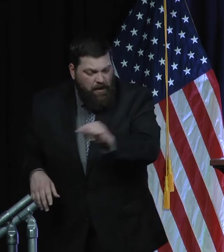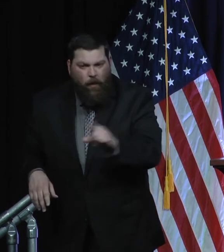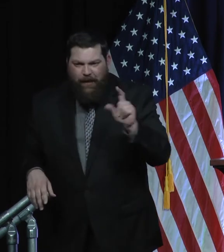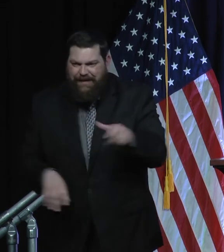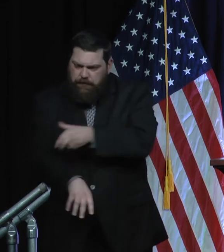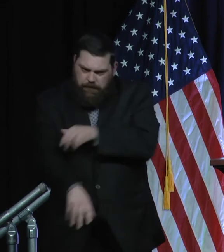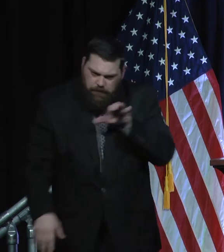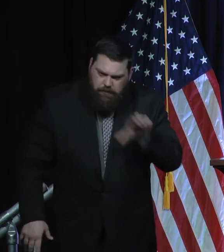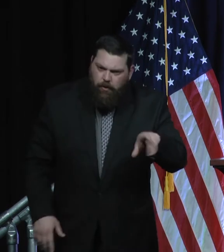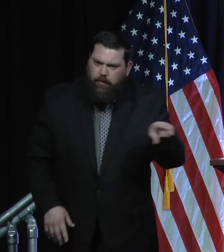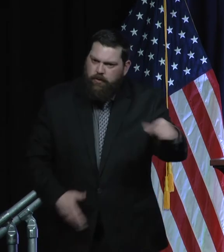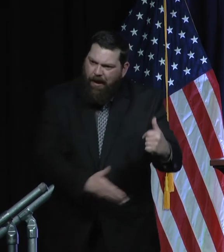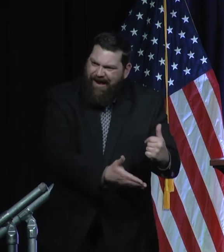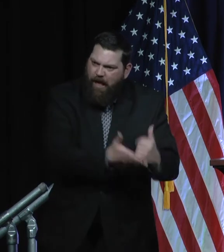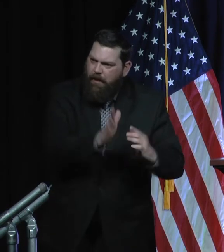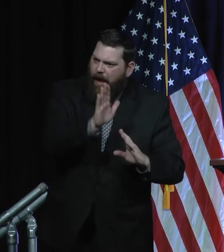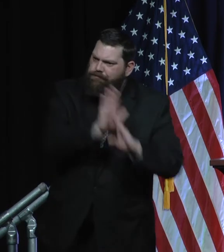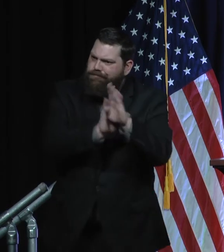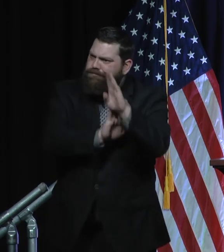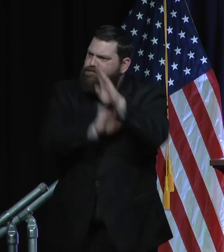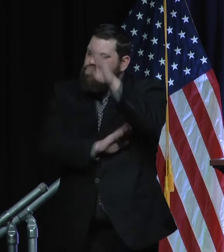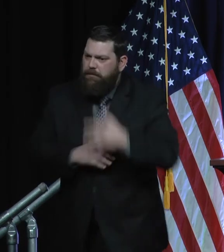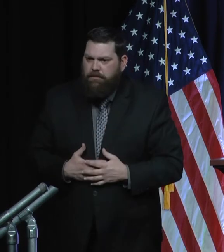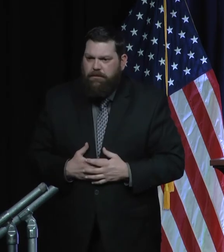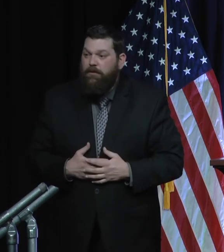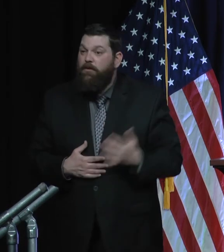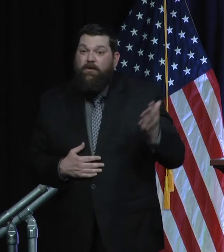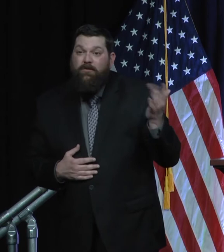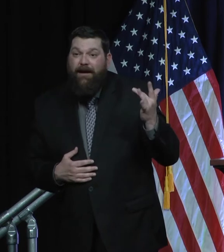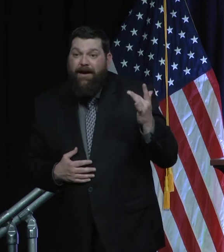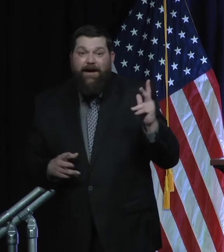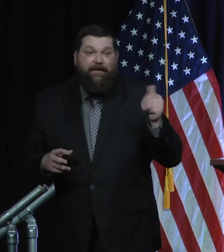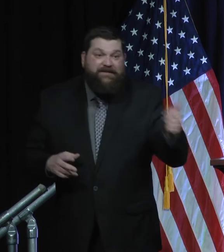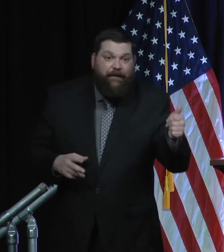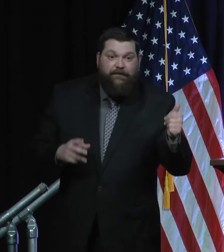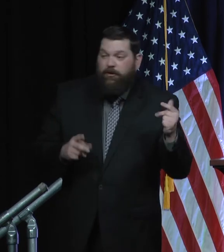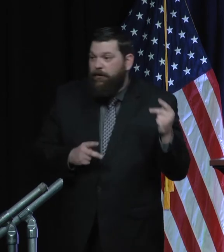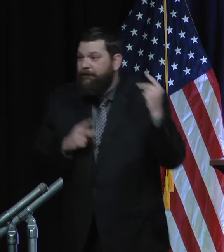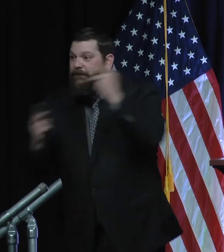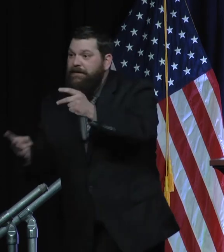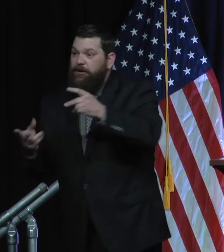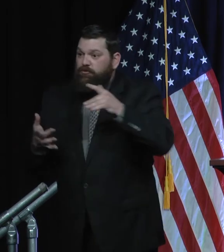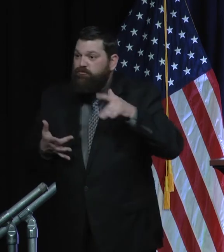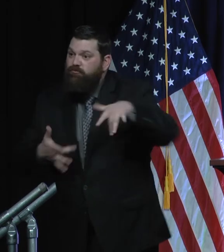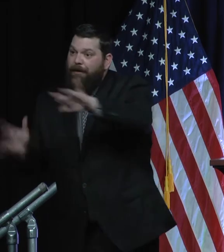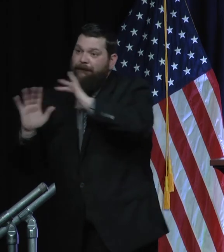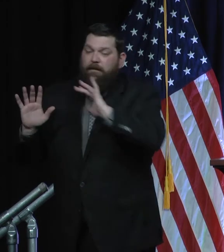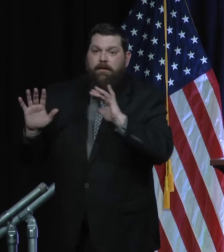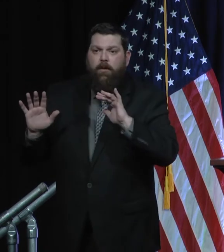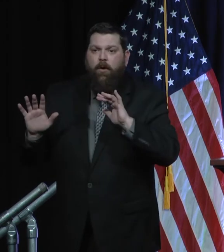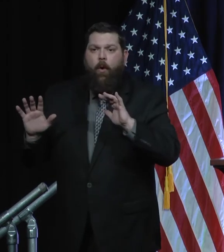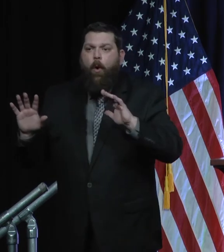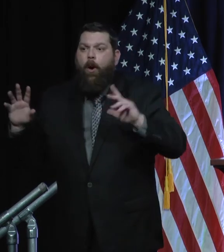Africa's development. So that when they meet travelers and they travel themselves, they can speak about Africa with a heightened sense of